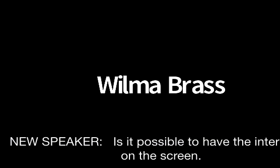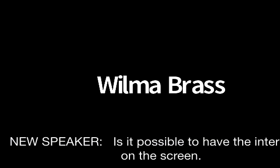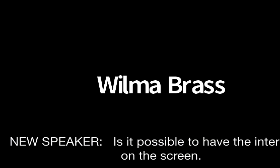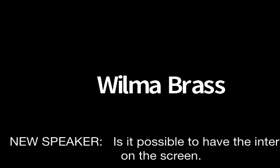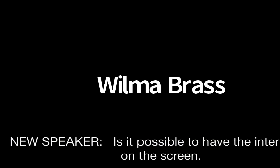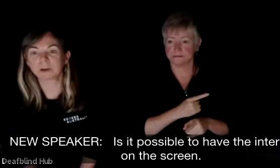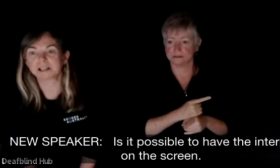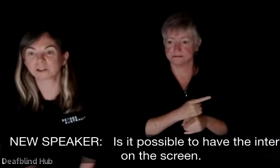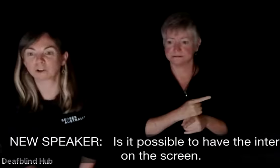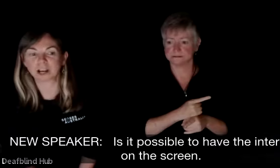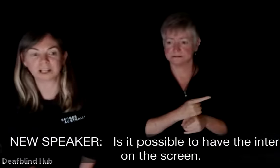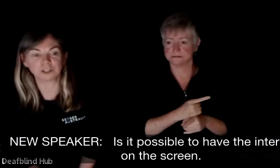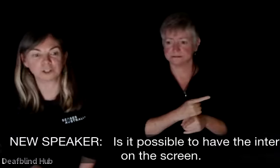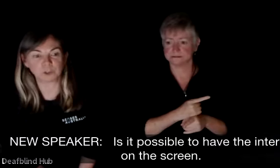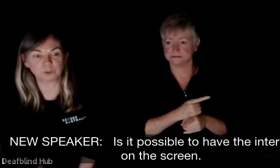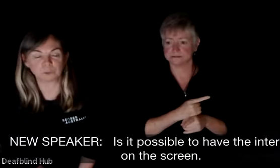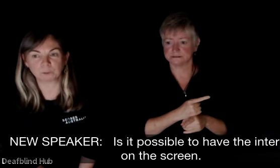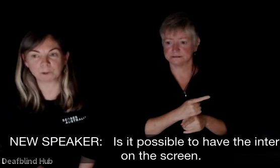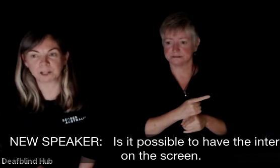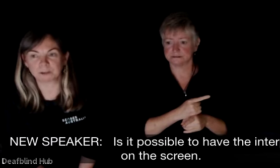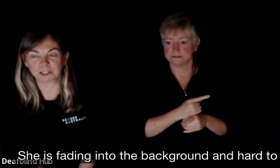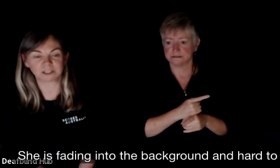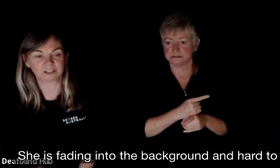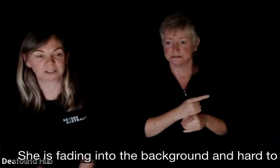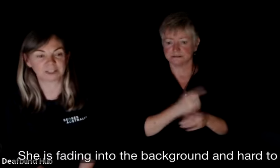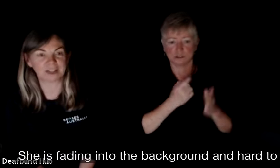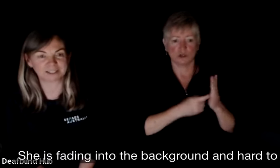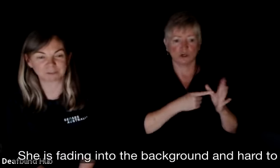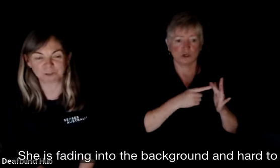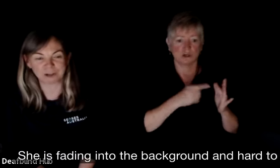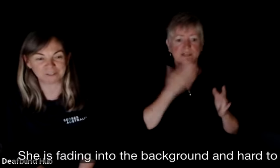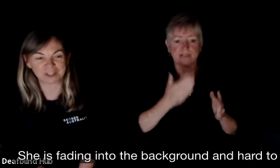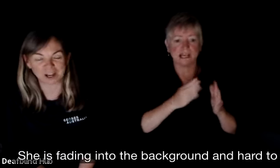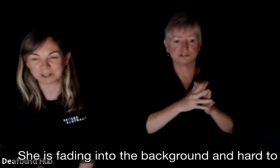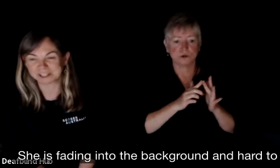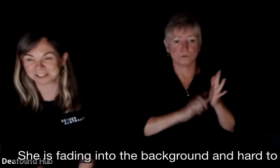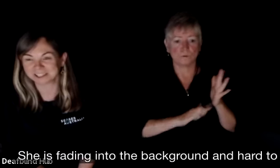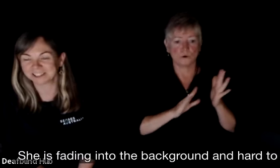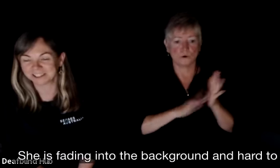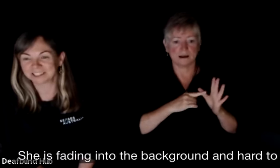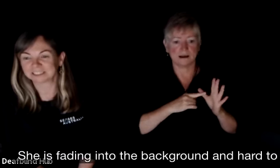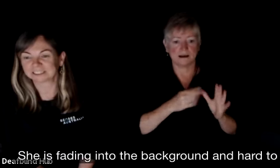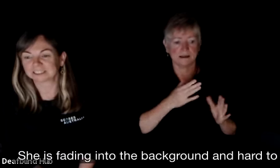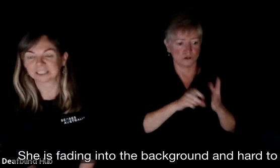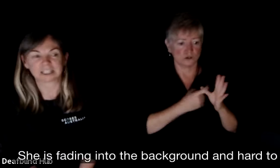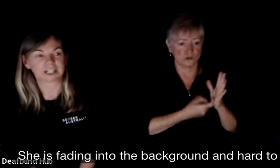Okay. Thanks, Wilma. So Craig, can you mute Wilma now, please? Thanks, Wilma, for that question.